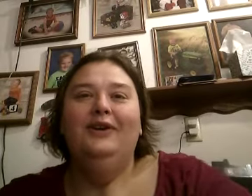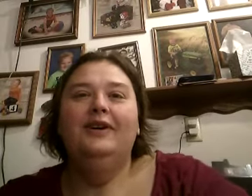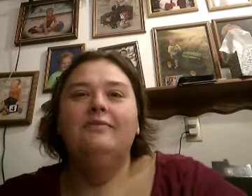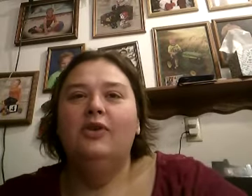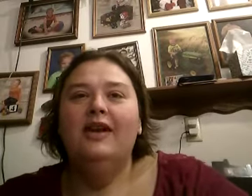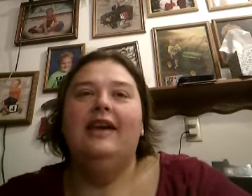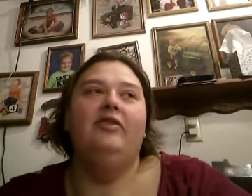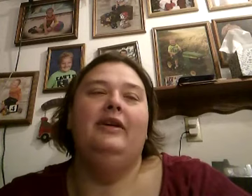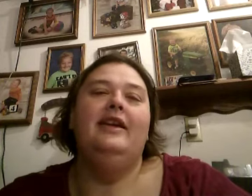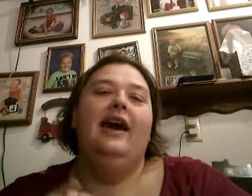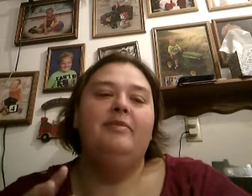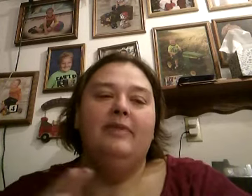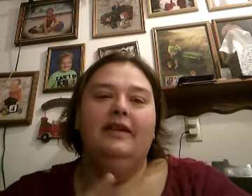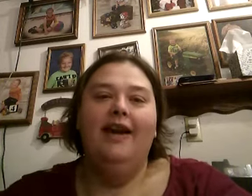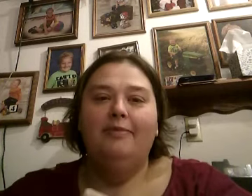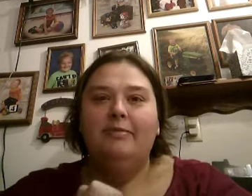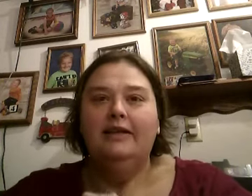Good morning, everybody. Happy Monday. Happy Monday.